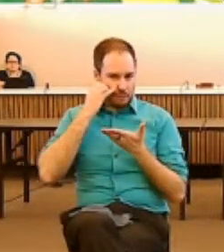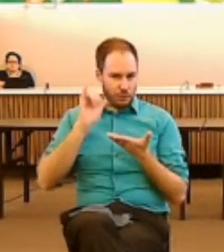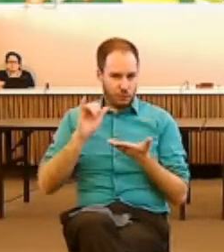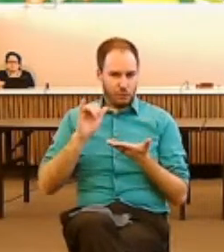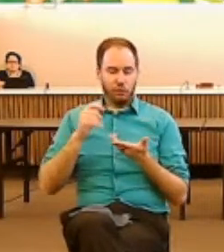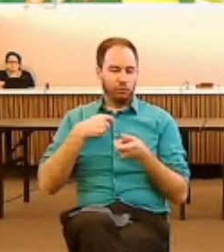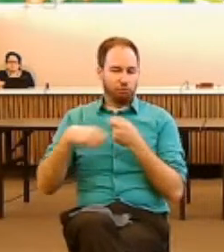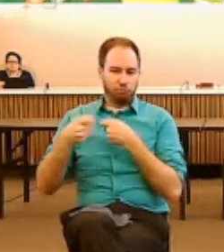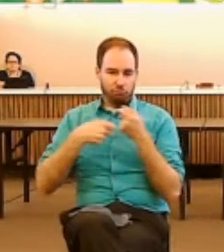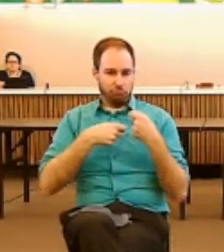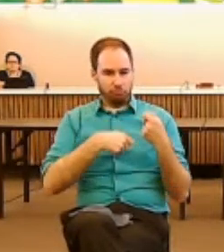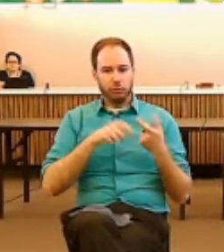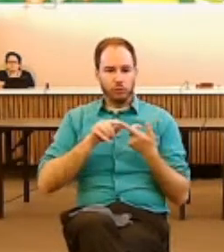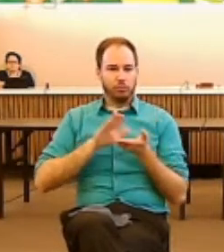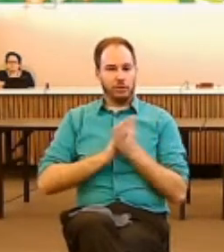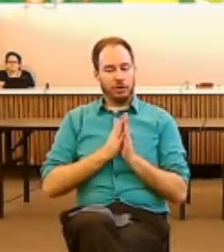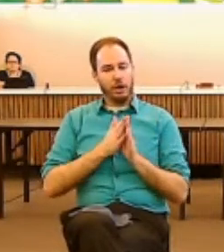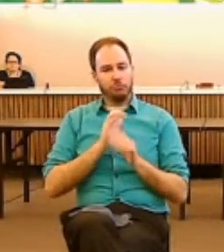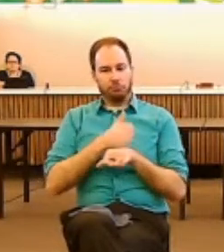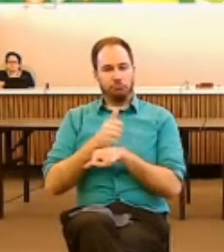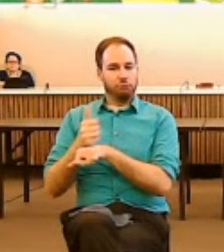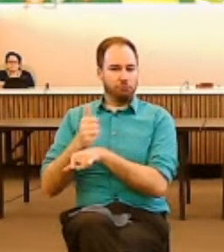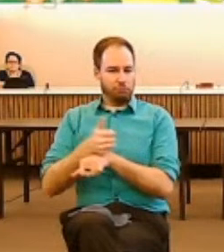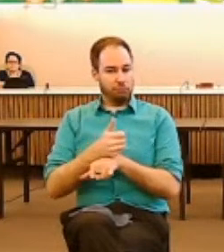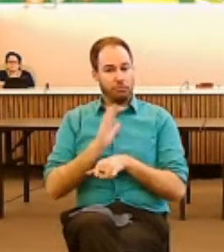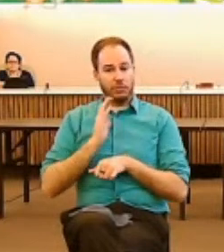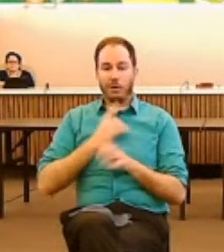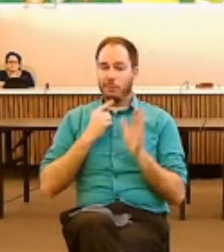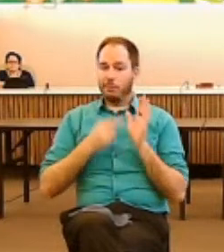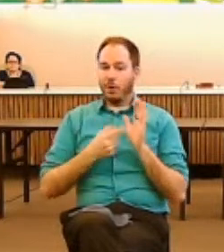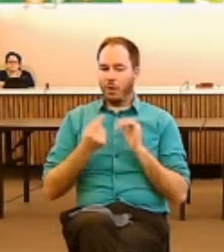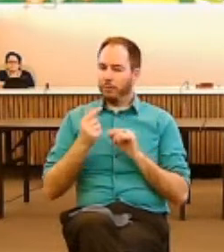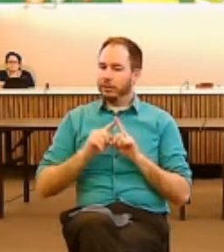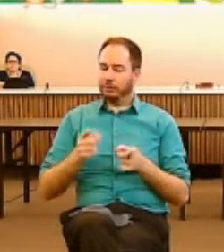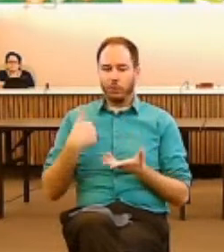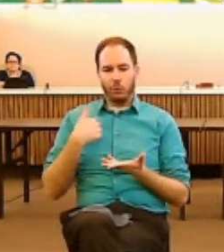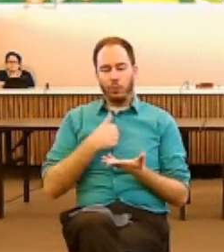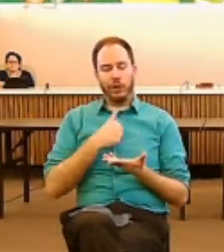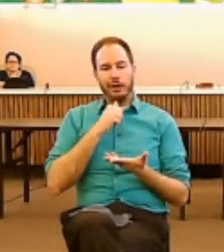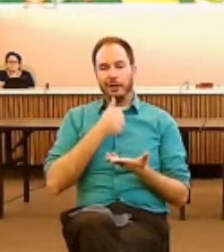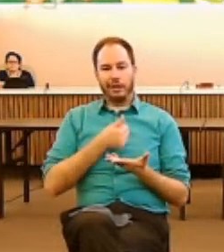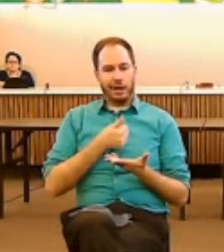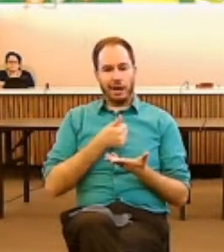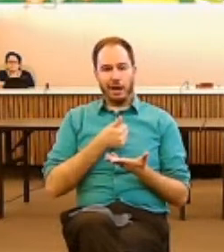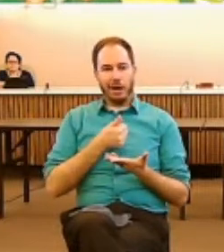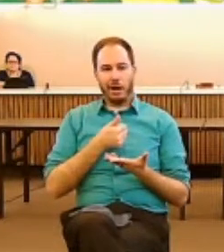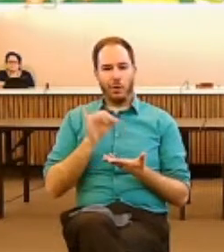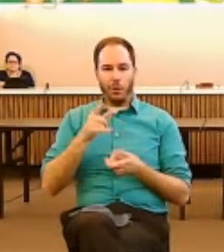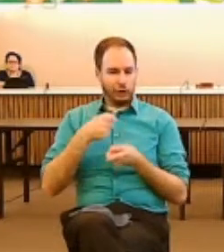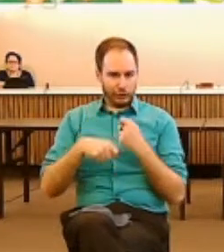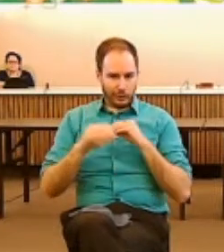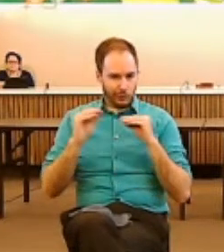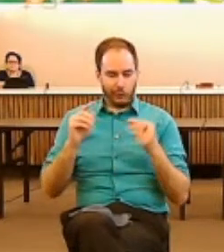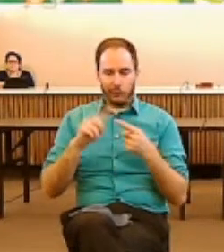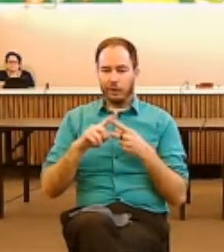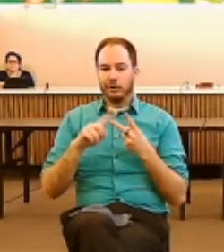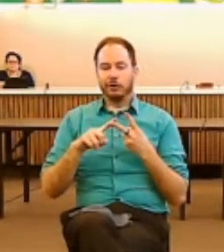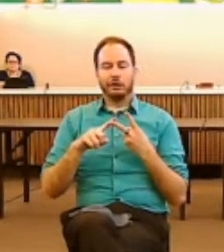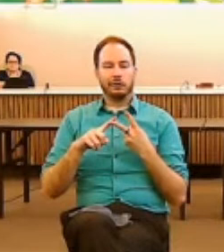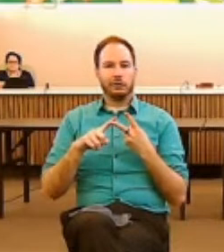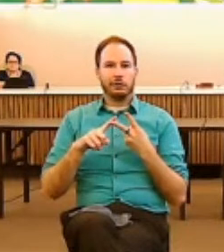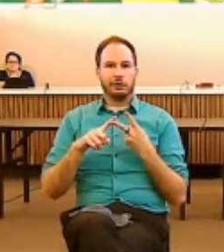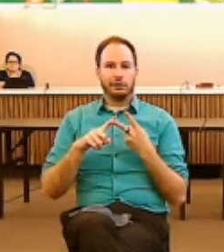and some others in the Rochester area. But our model is a little bit different. We don't have oil changes. We don't